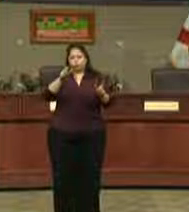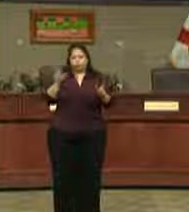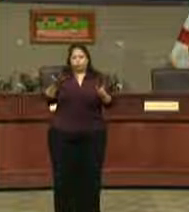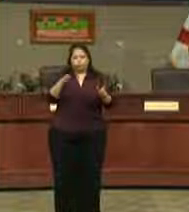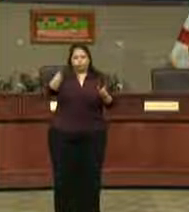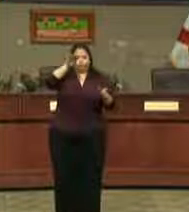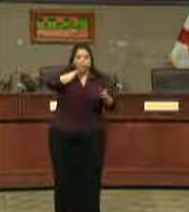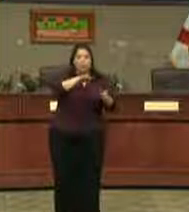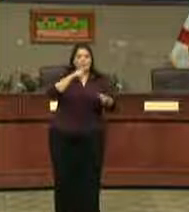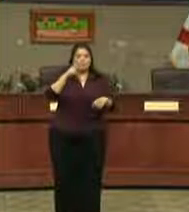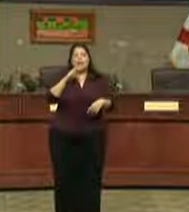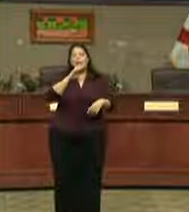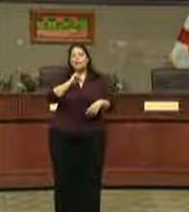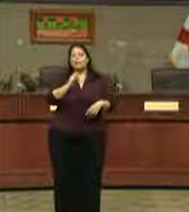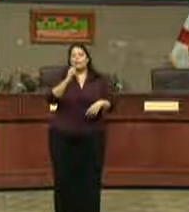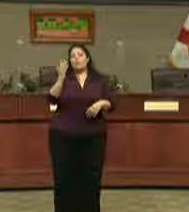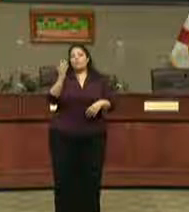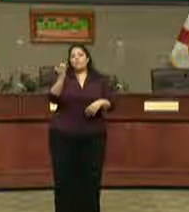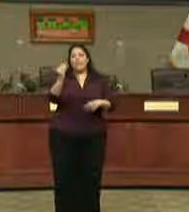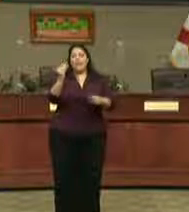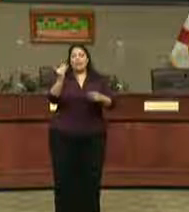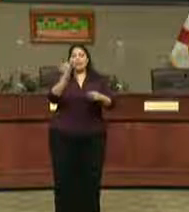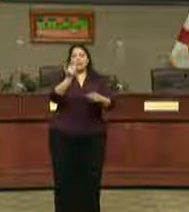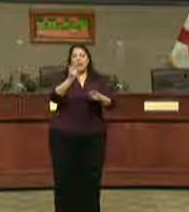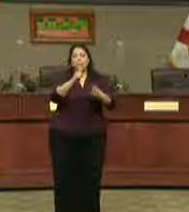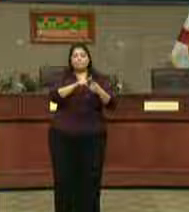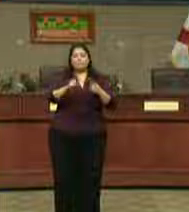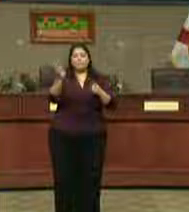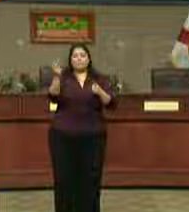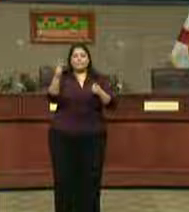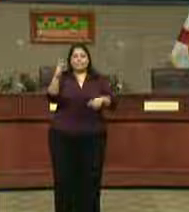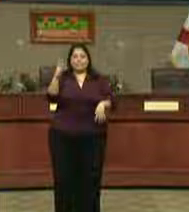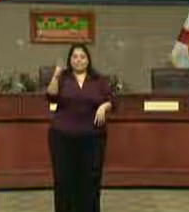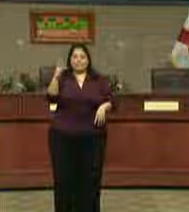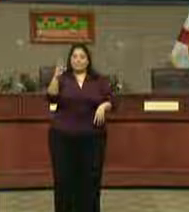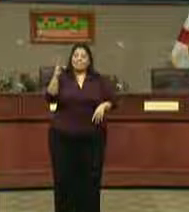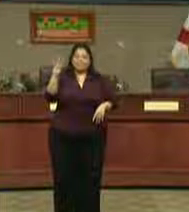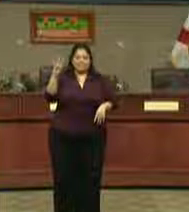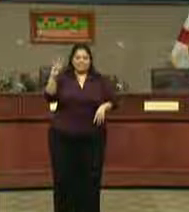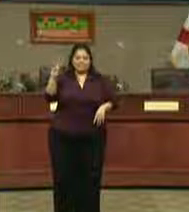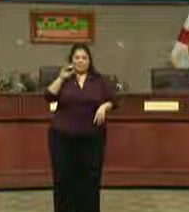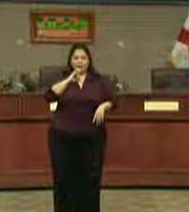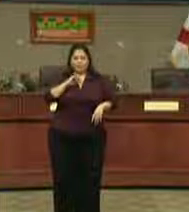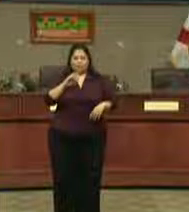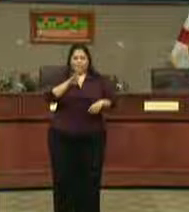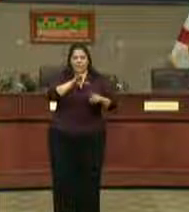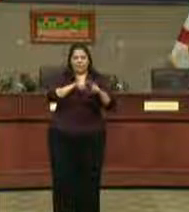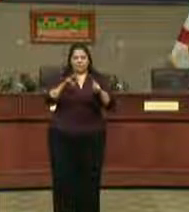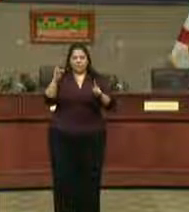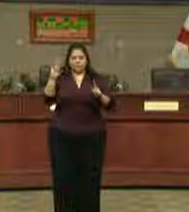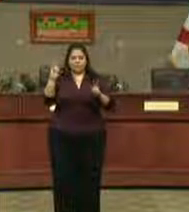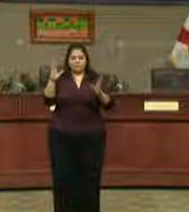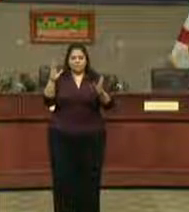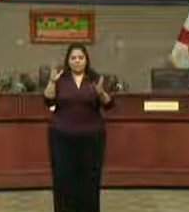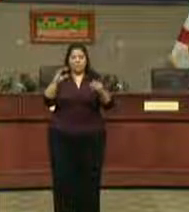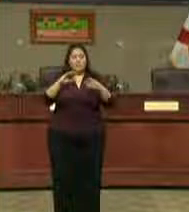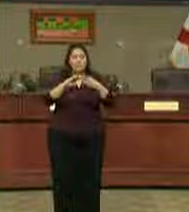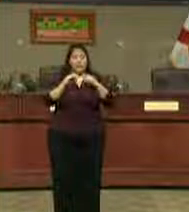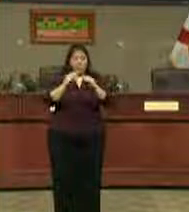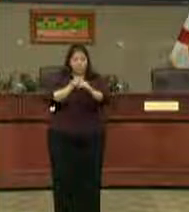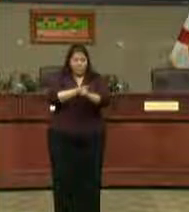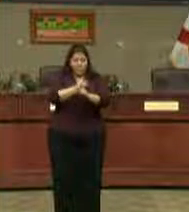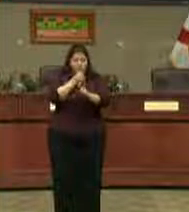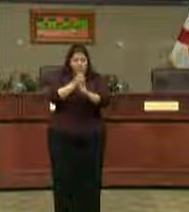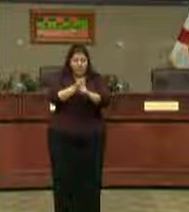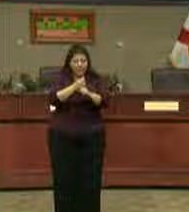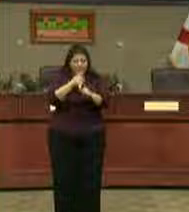5 to 17 years old. We have seen also a significant decline in the number of cases and in